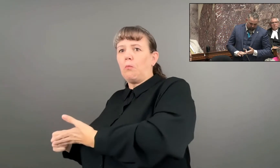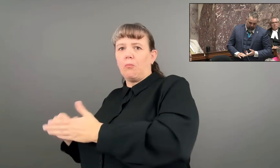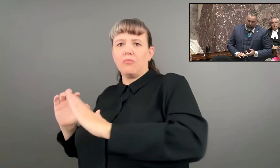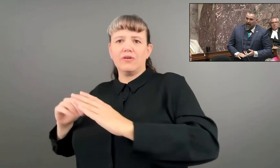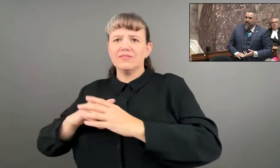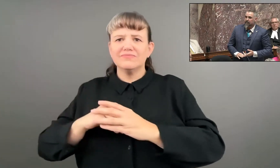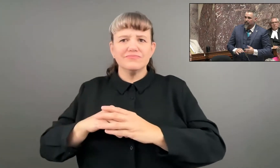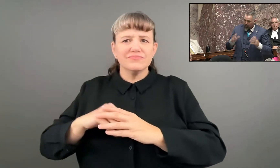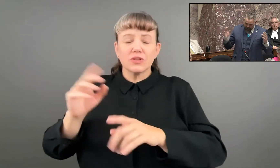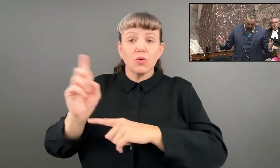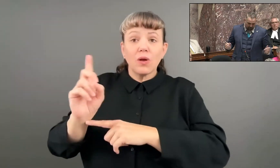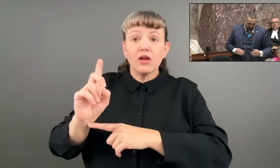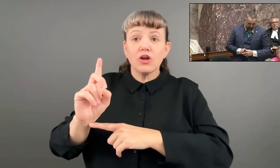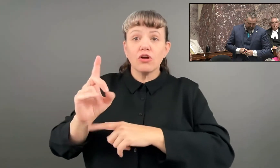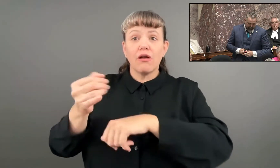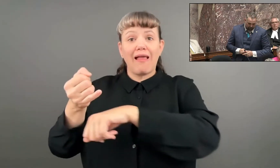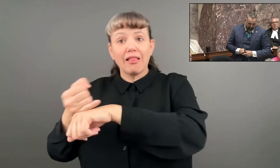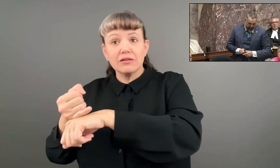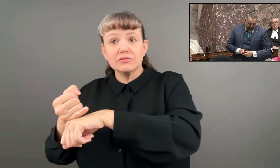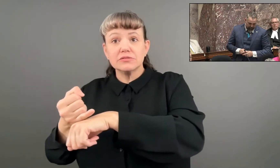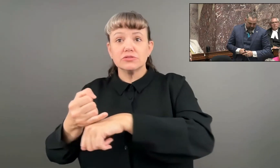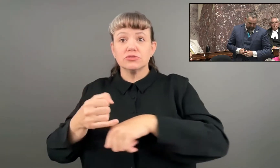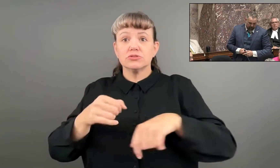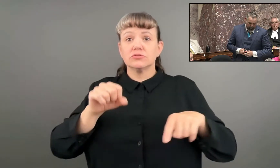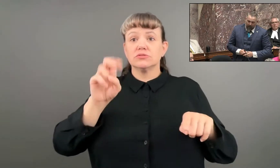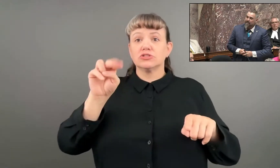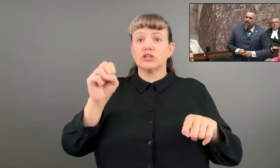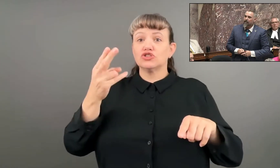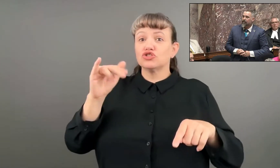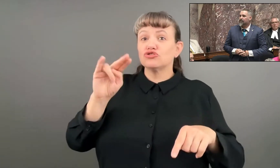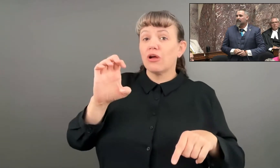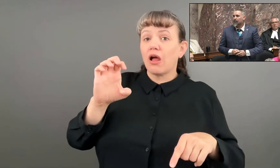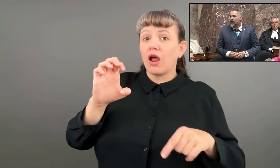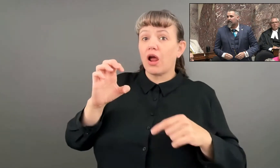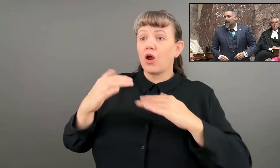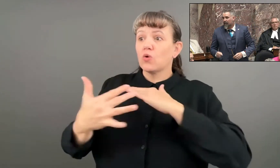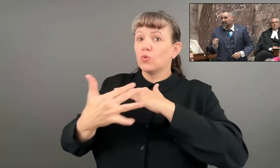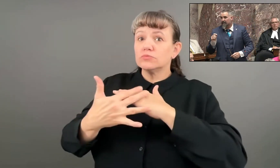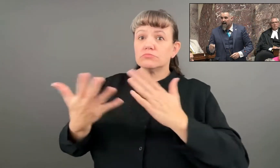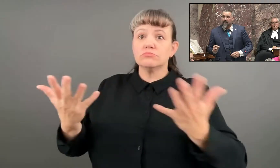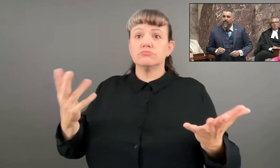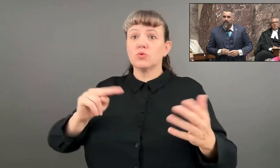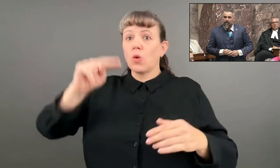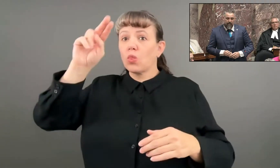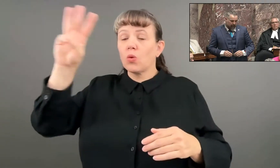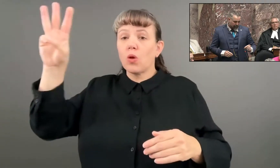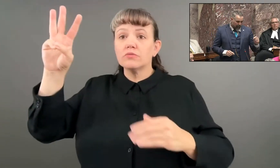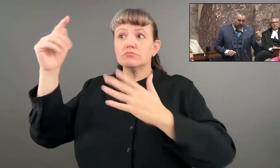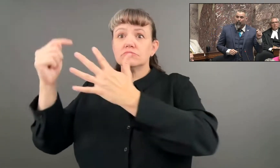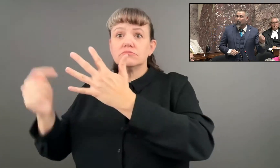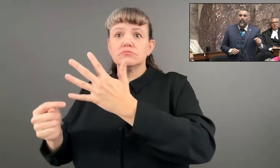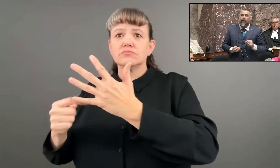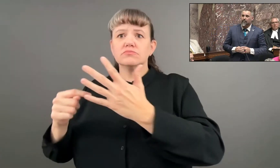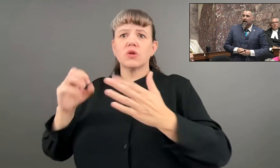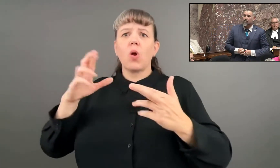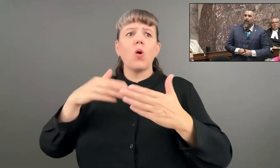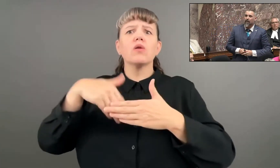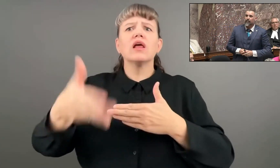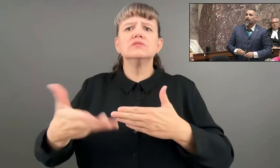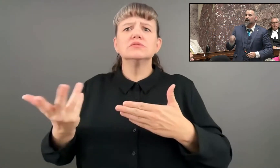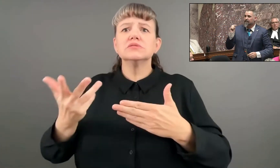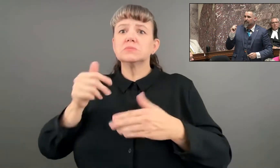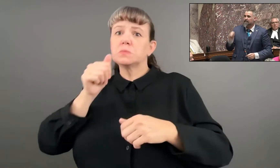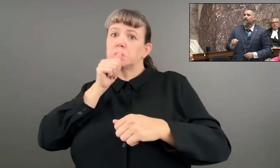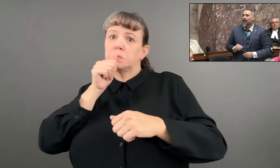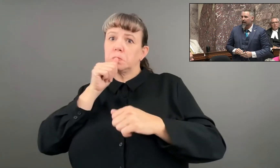the Northwest, or anywhere else in this province, what secretive deal will be announced next that the public won't be made aware